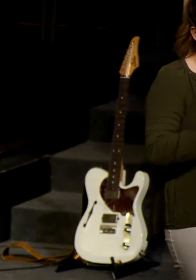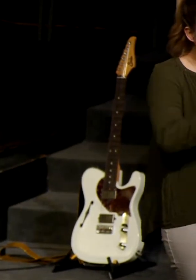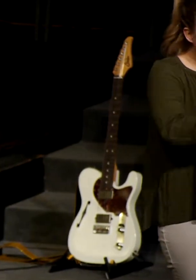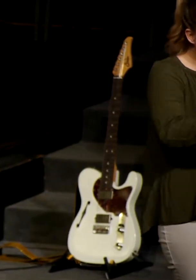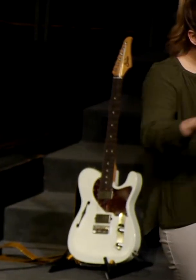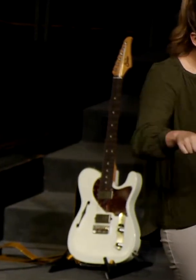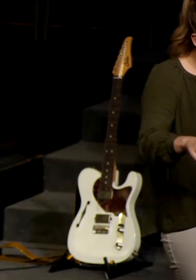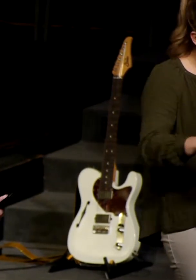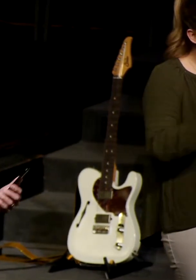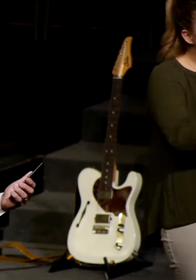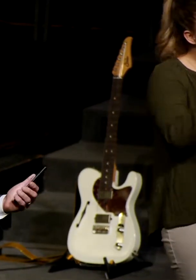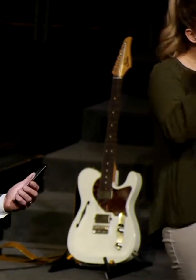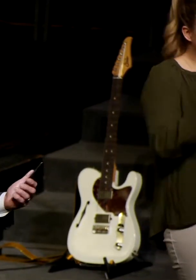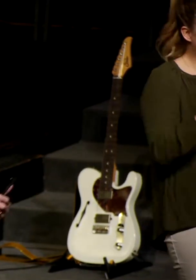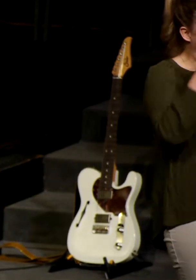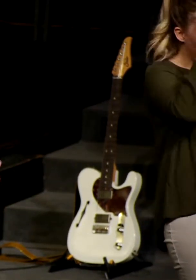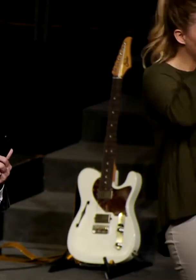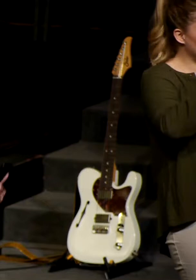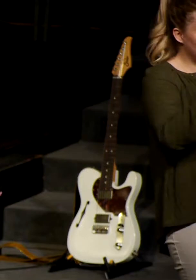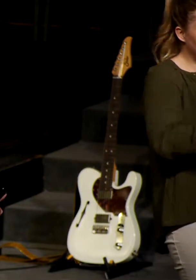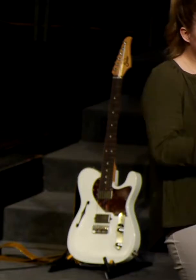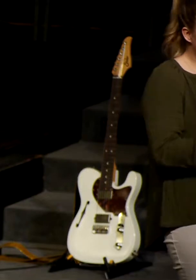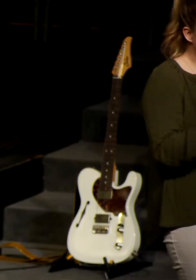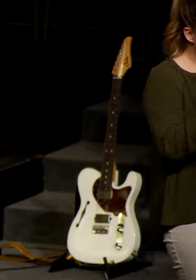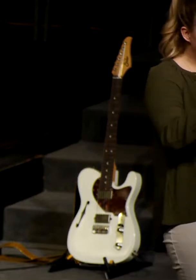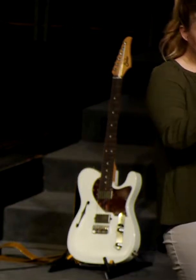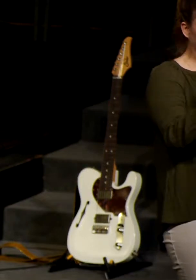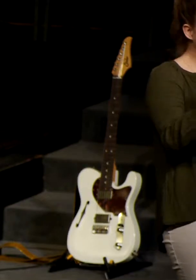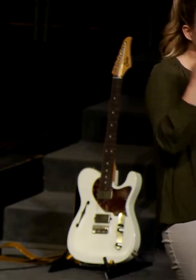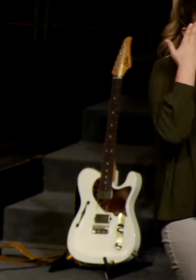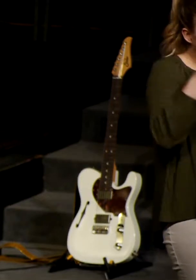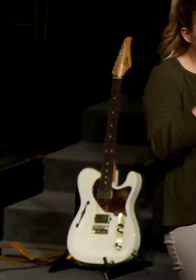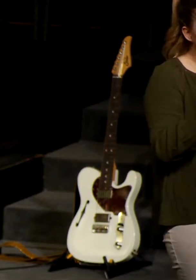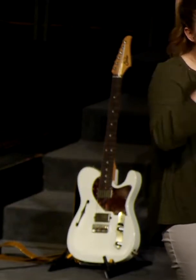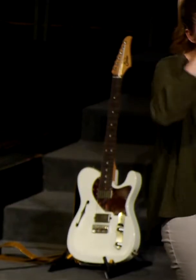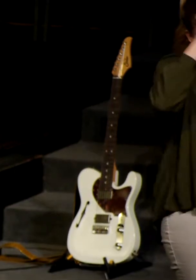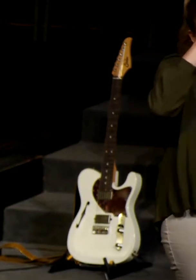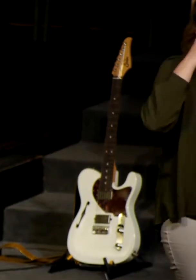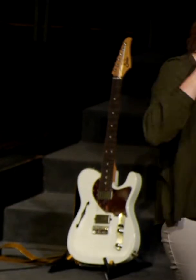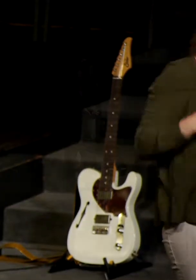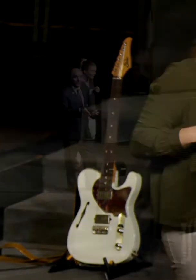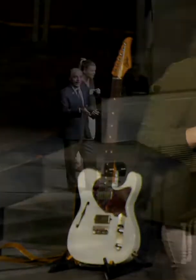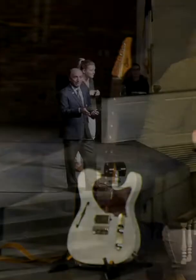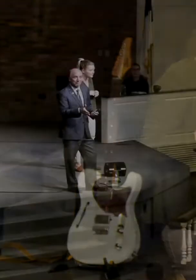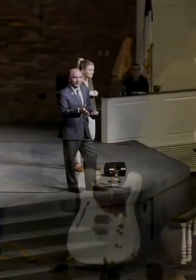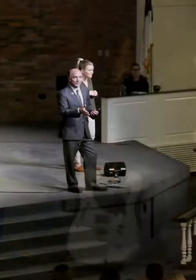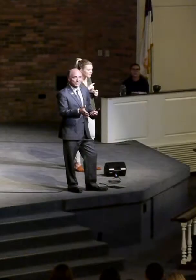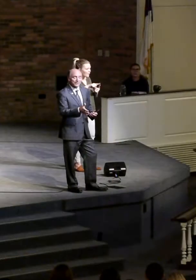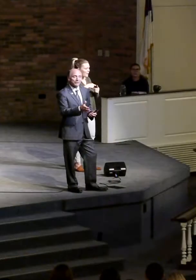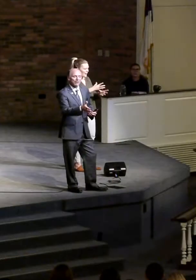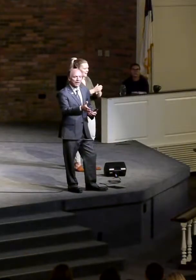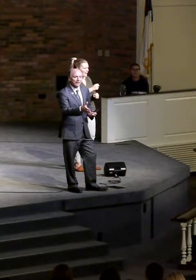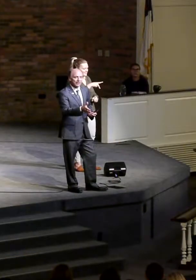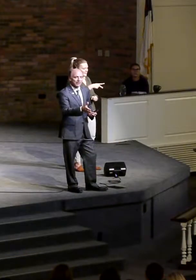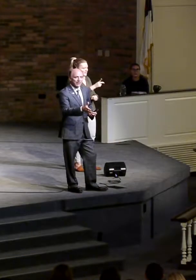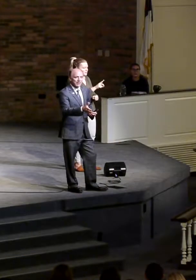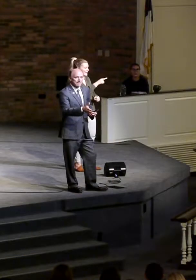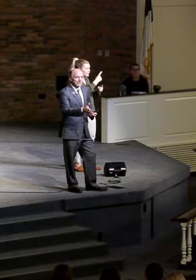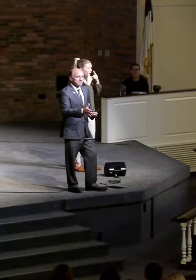are a professor of English. I don't know what that means to be a doctor of English, but he cried. My father was there when I got my PhD, and he